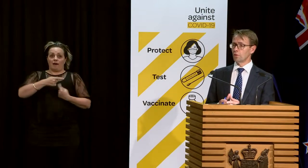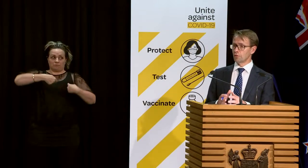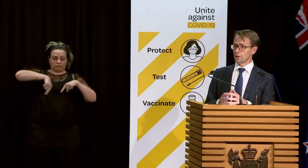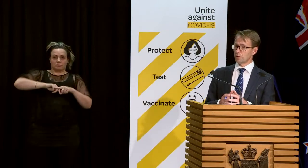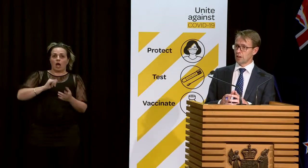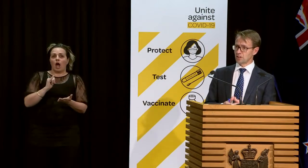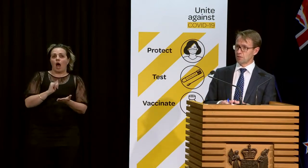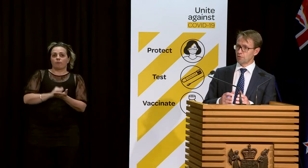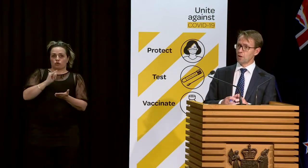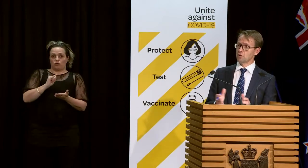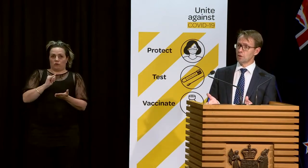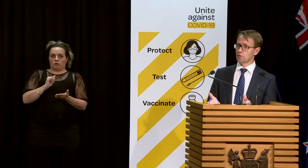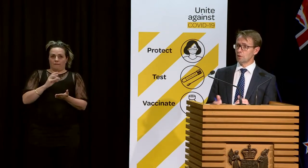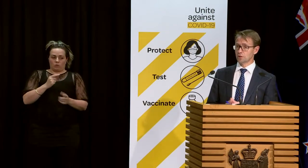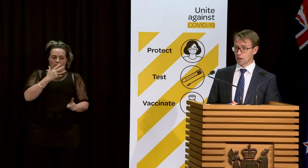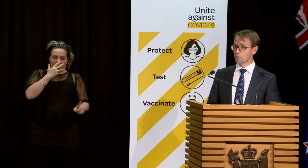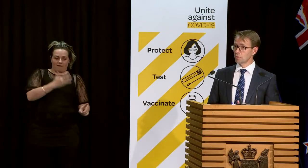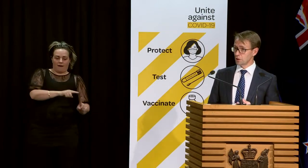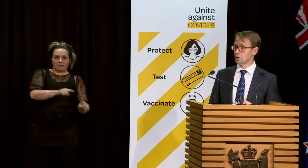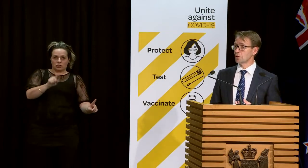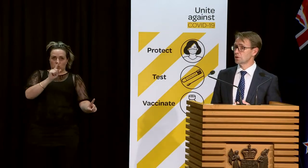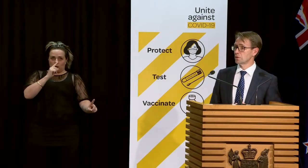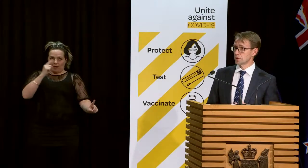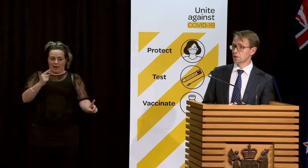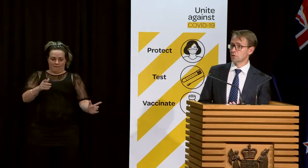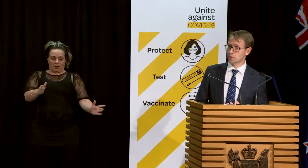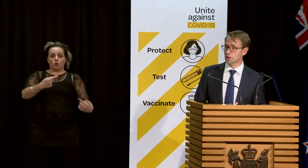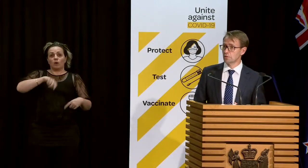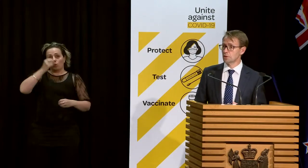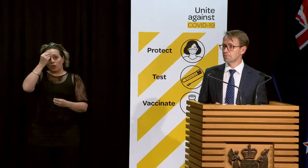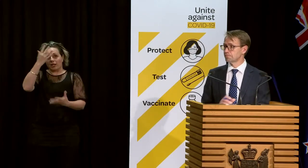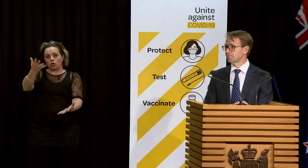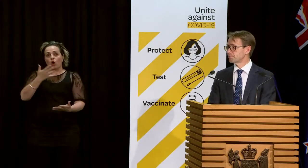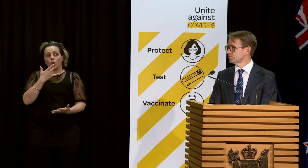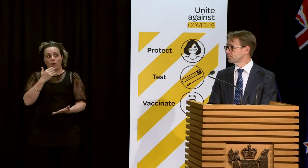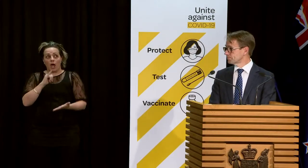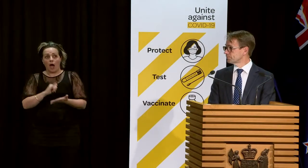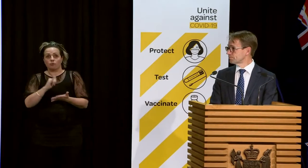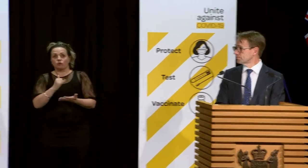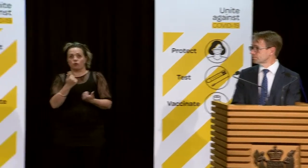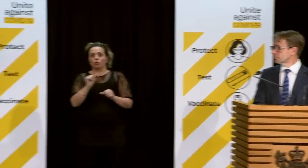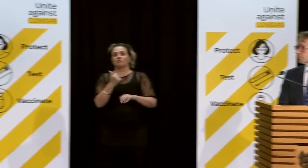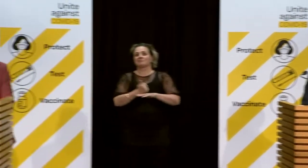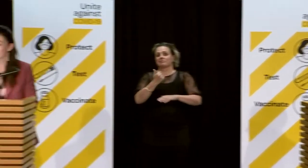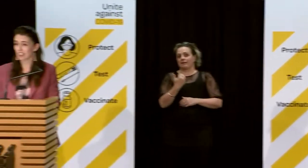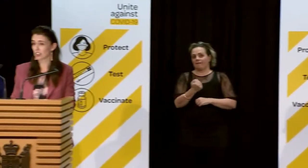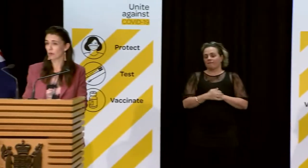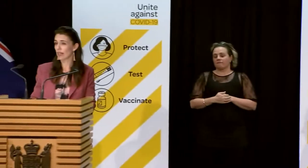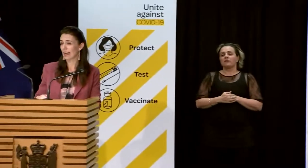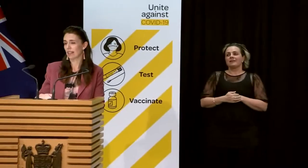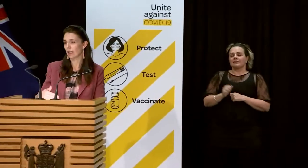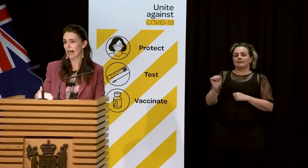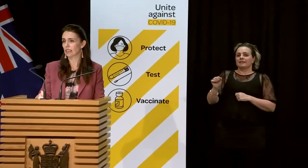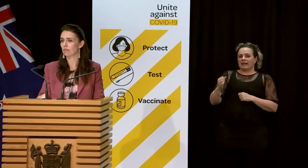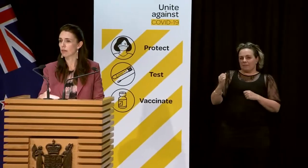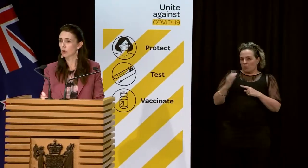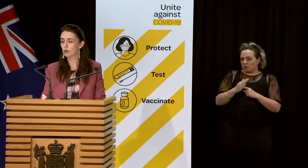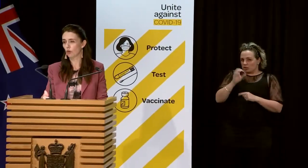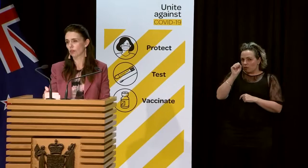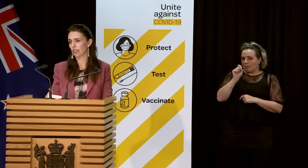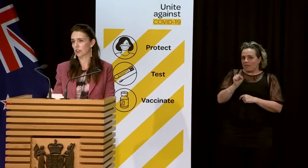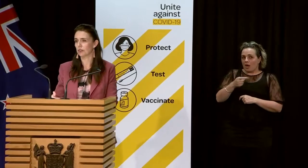for the vaccine for 5 to 11-year-olds, and we will let you know as soon as that is received. So yeah, that's a really important point to note, that actually we can't